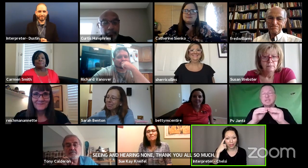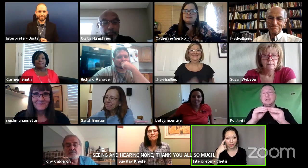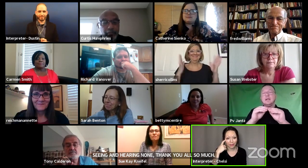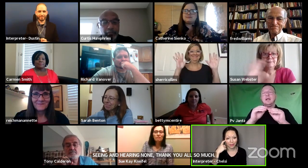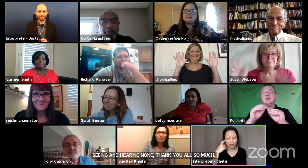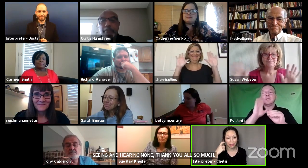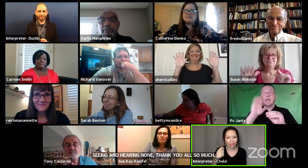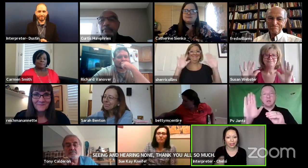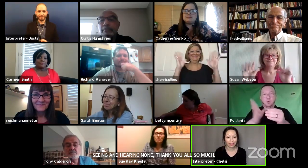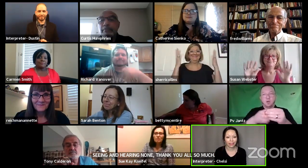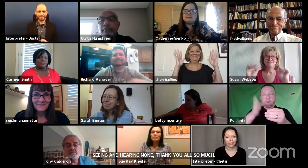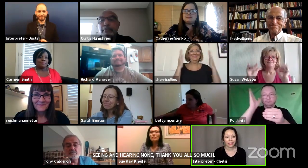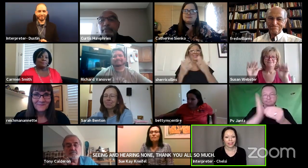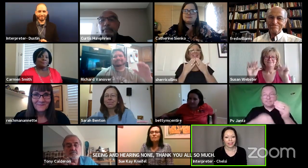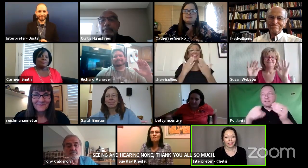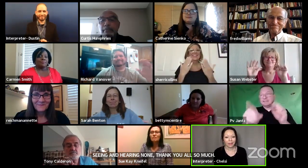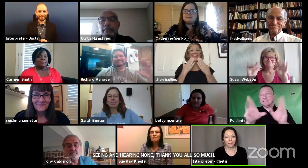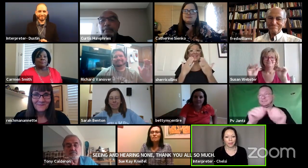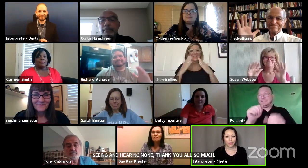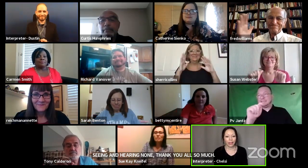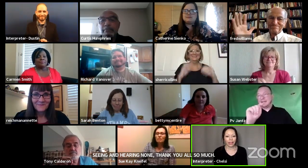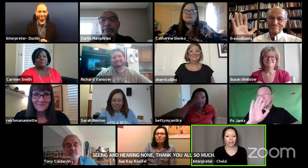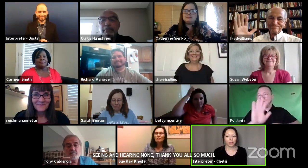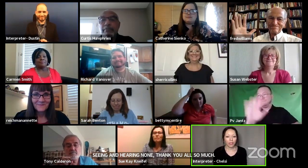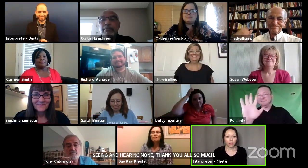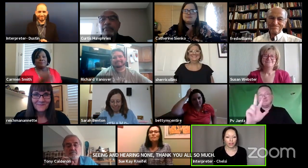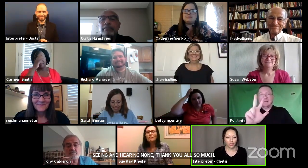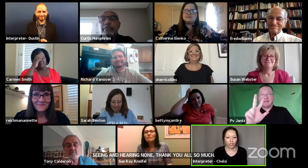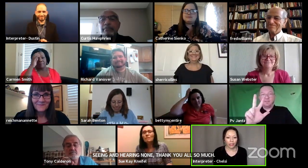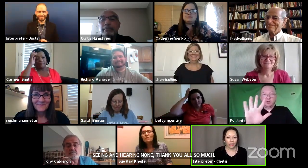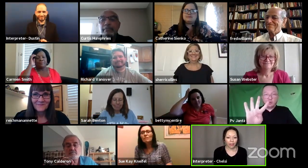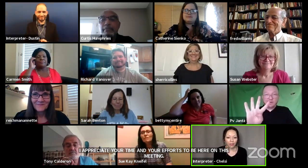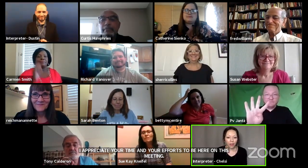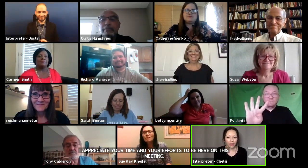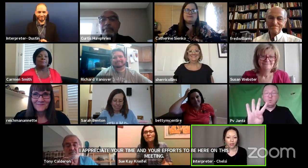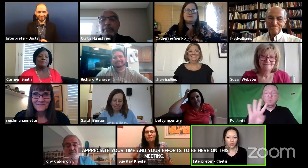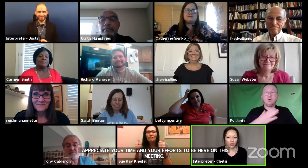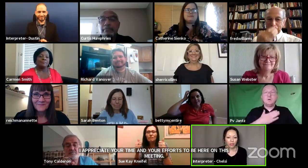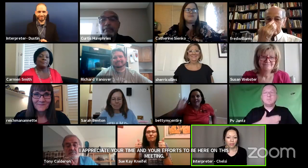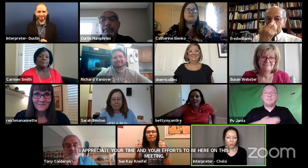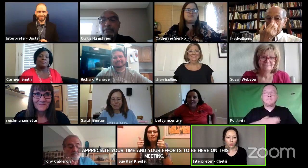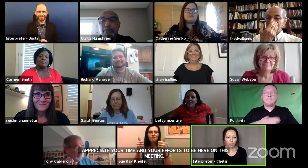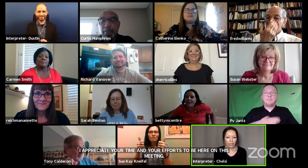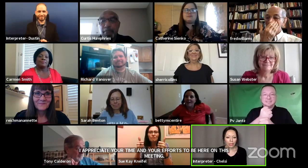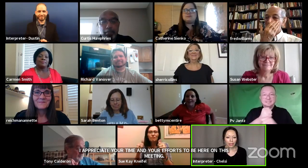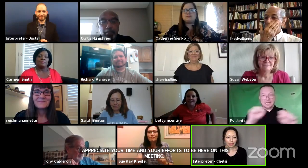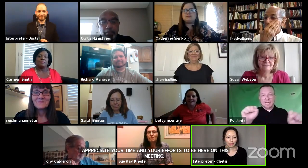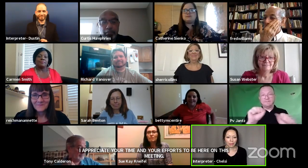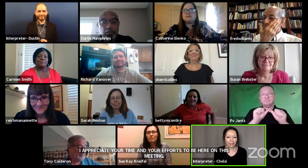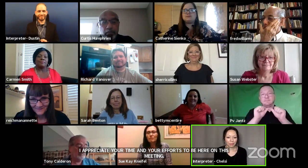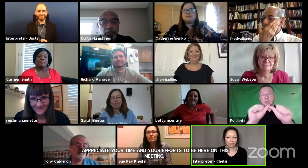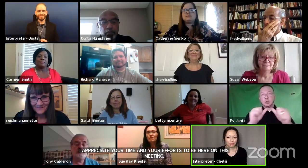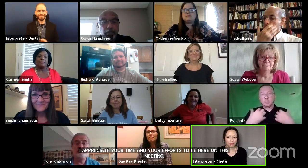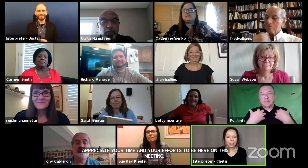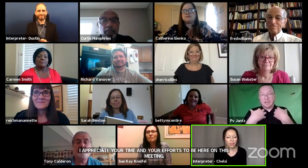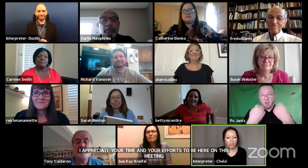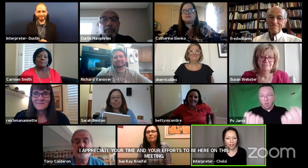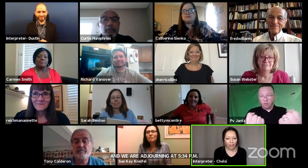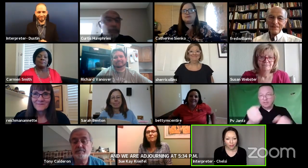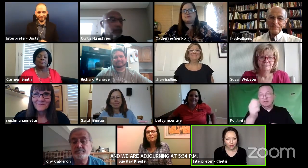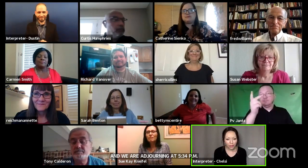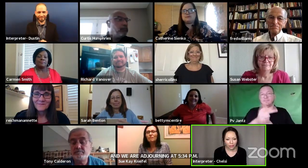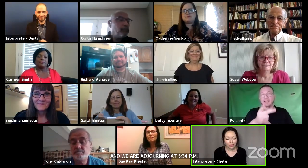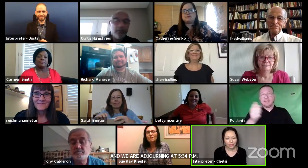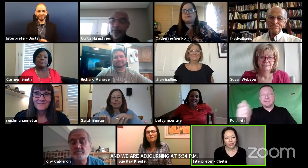be here on this meeting. And we are adjourning at 5:34 p.m. Please be